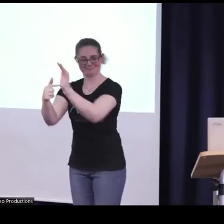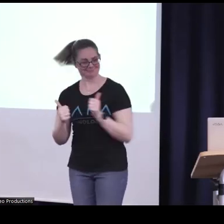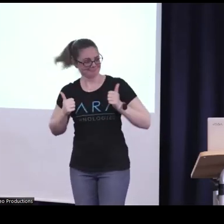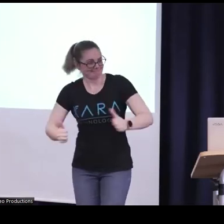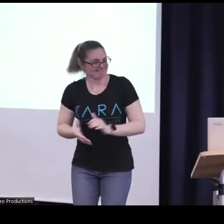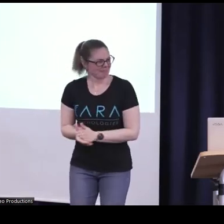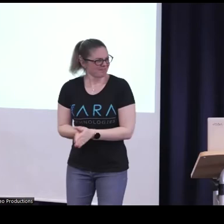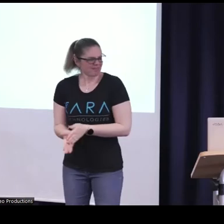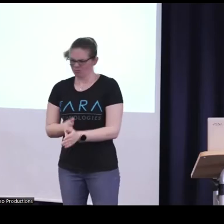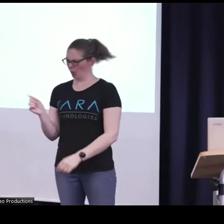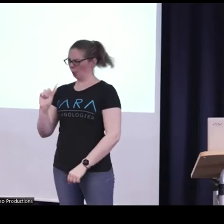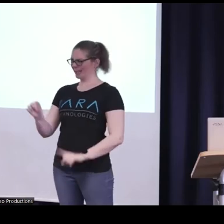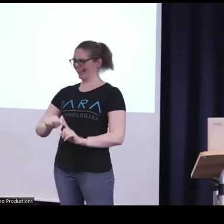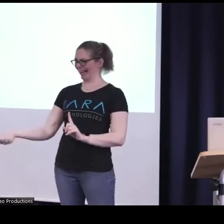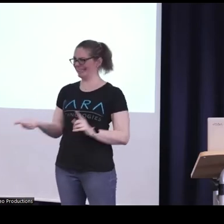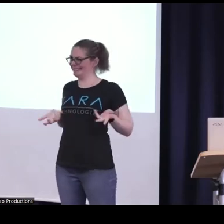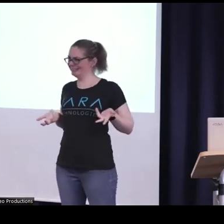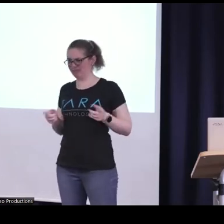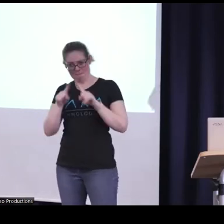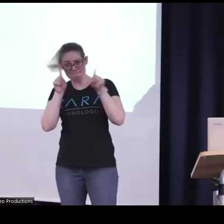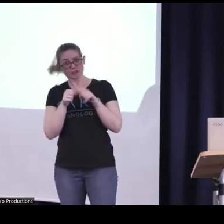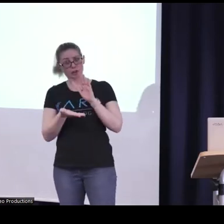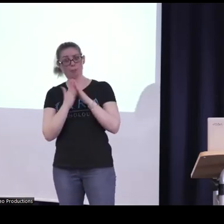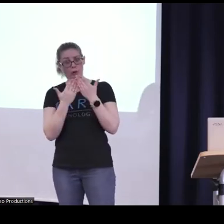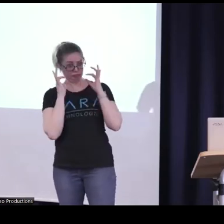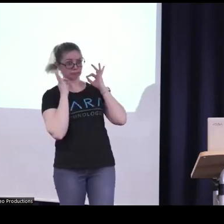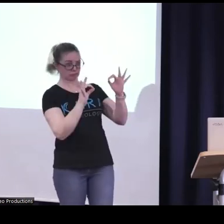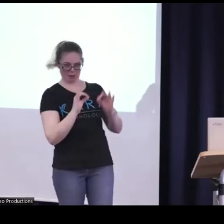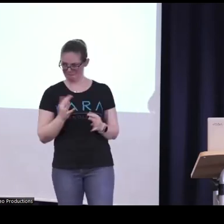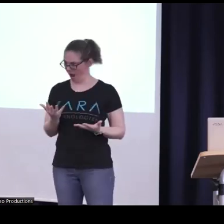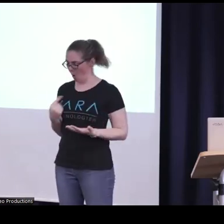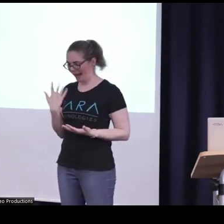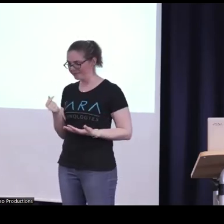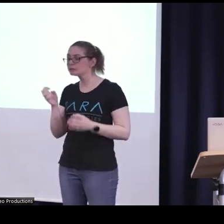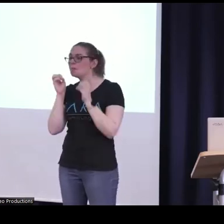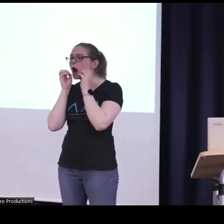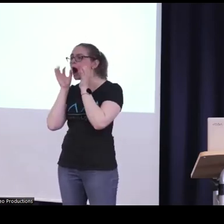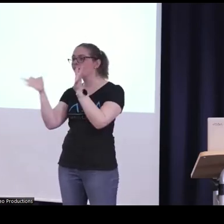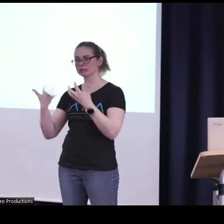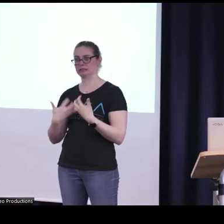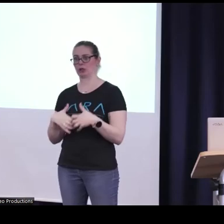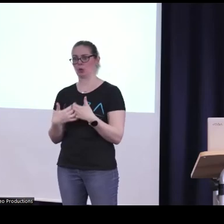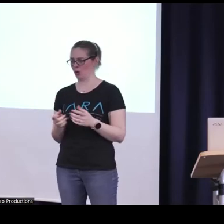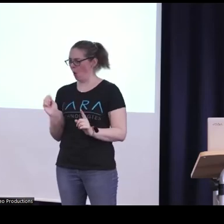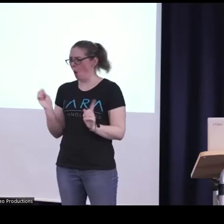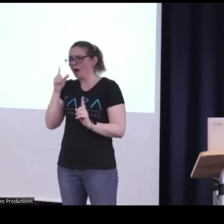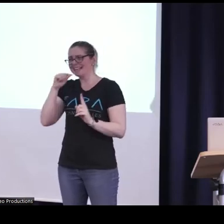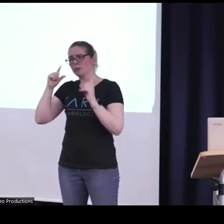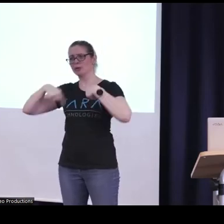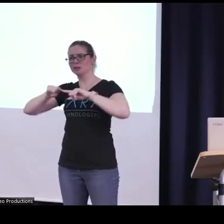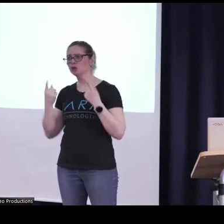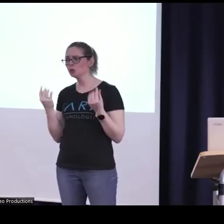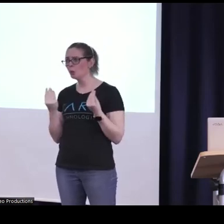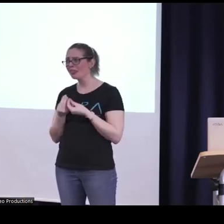When we created this book, we thought, well, what's next? So we've got a picture book, but we've got this